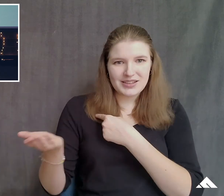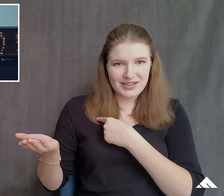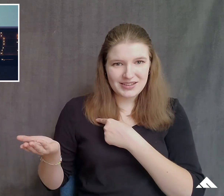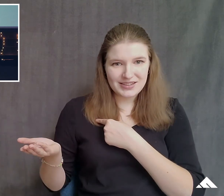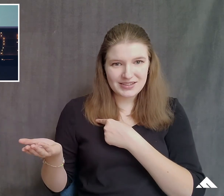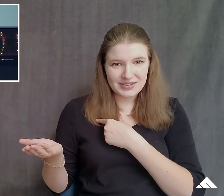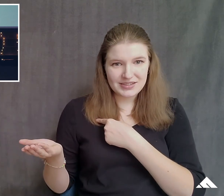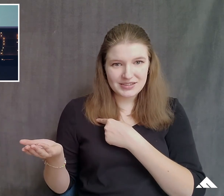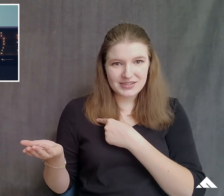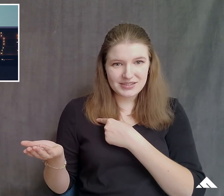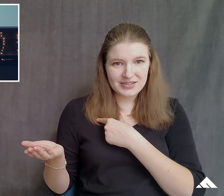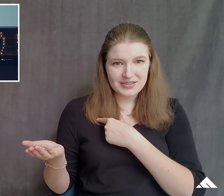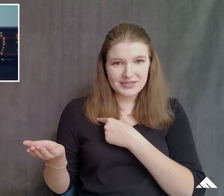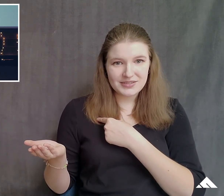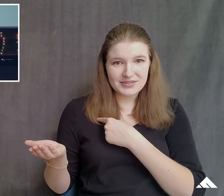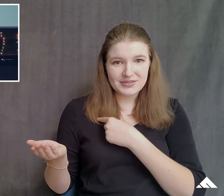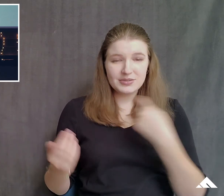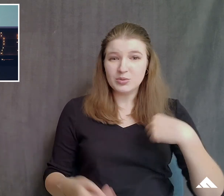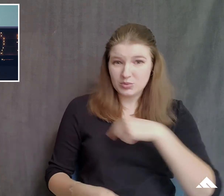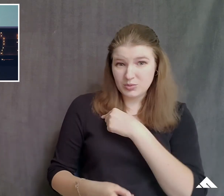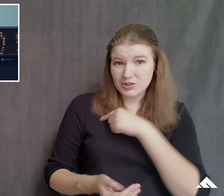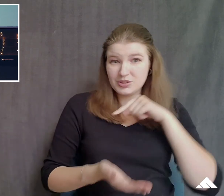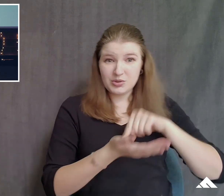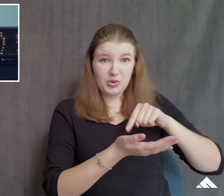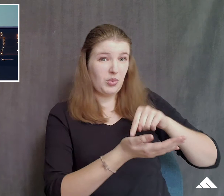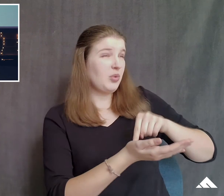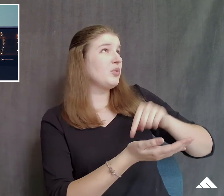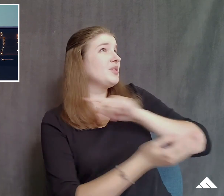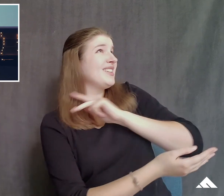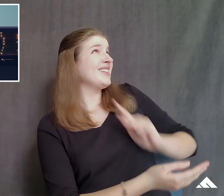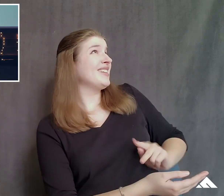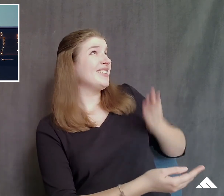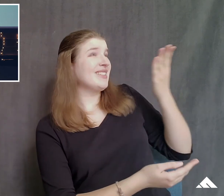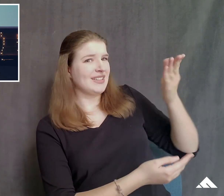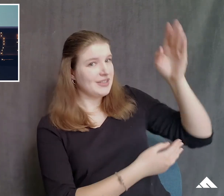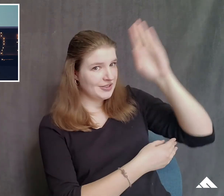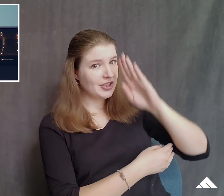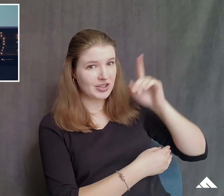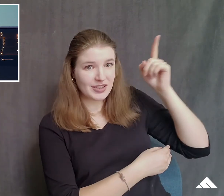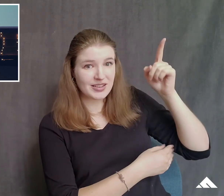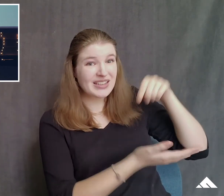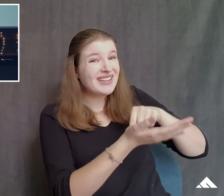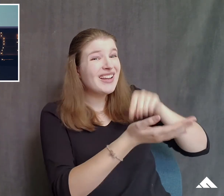This servant. You and I owe a debt to the king, to God, that is ginormous,